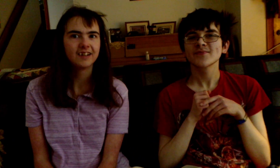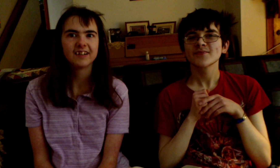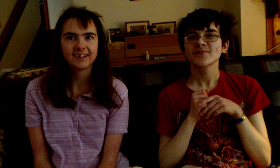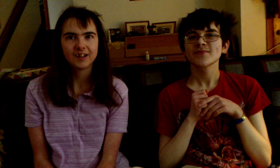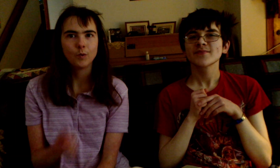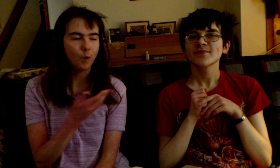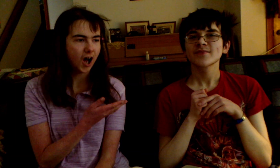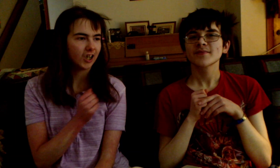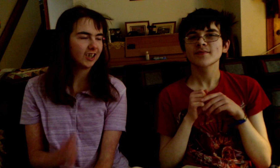Walk.